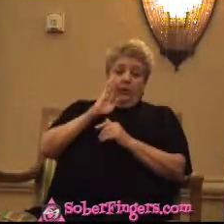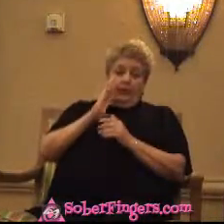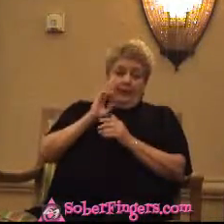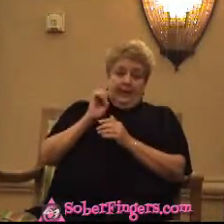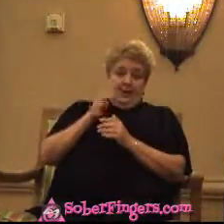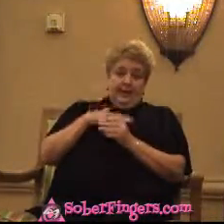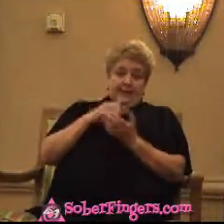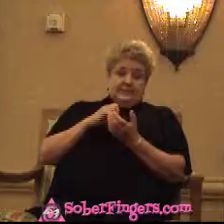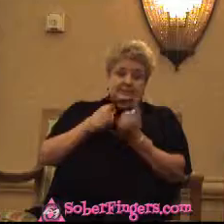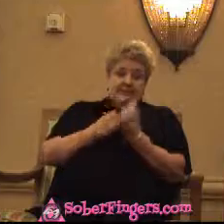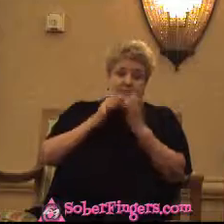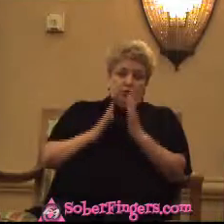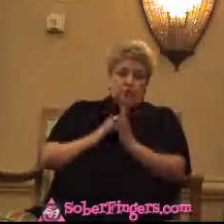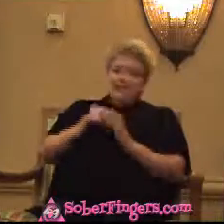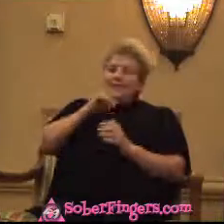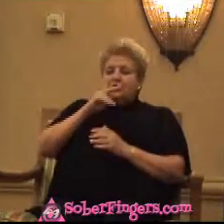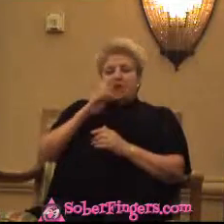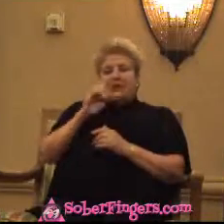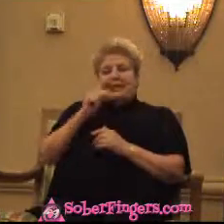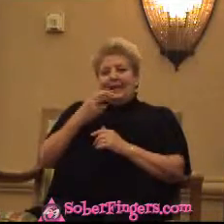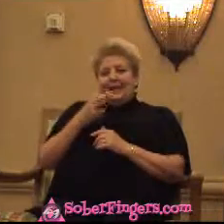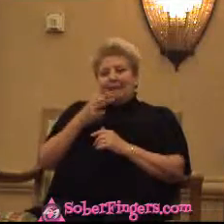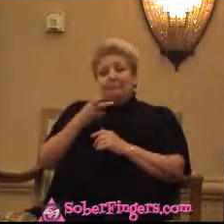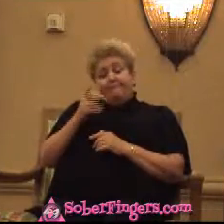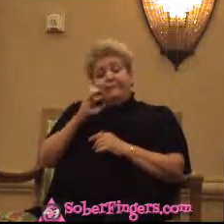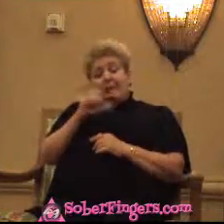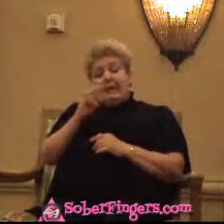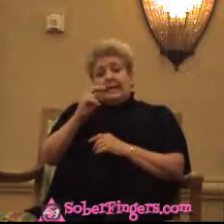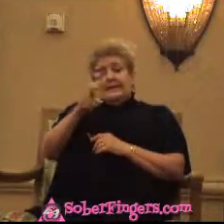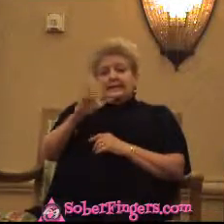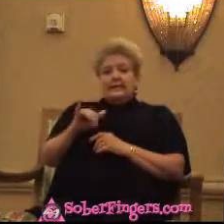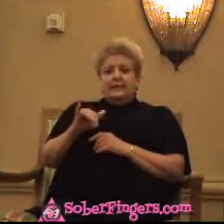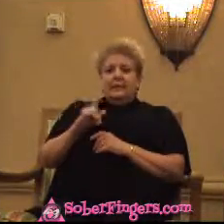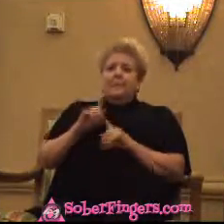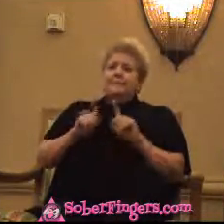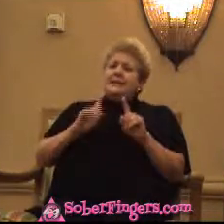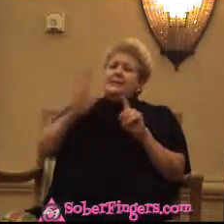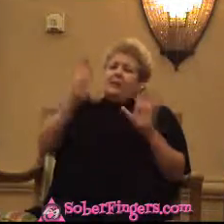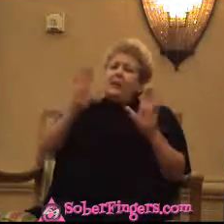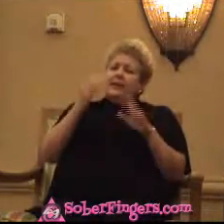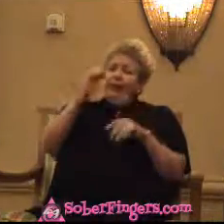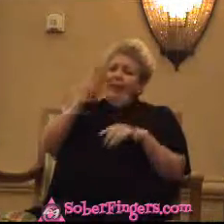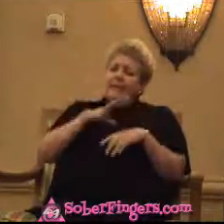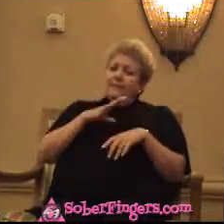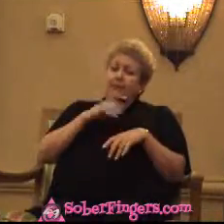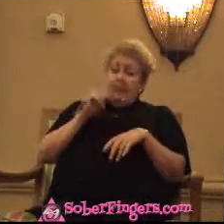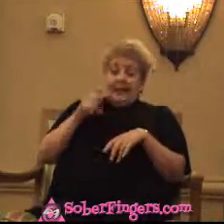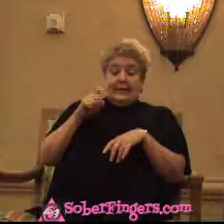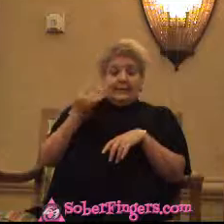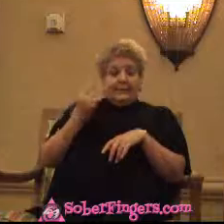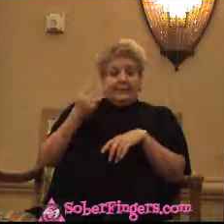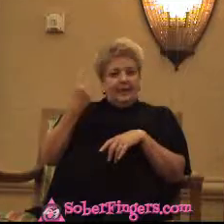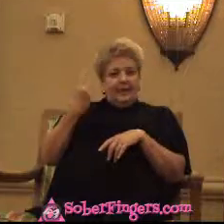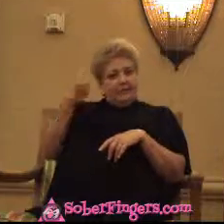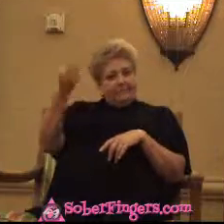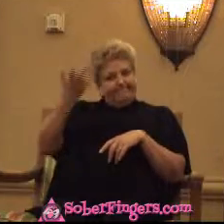Keith, he's Clancy, but he's a great guy, and he's always there for me. And when I need something, he always gives it to me. And, it's